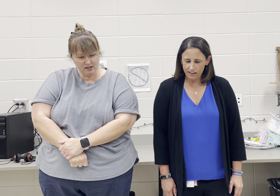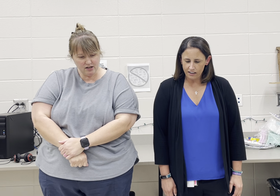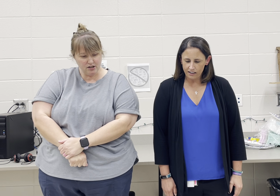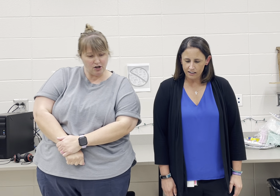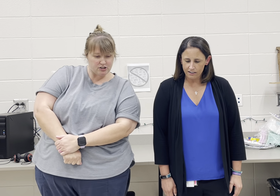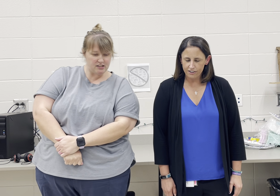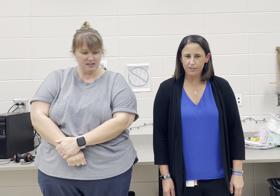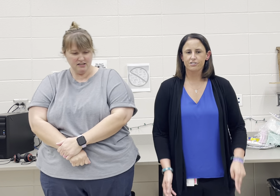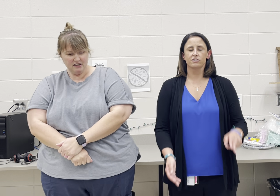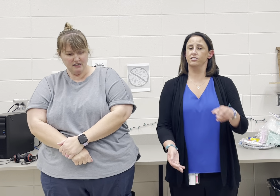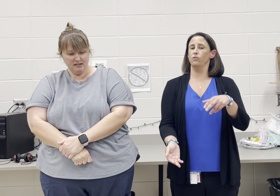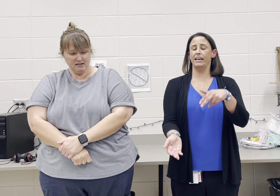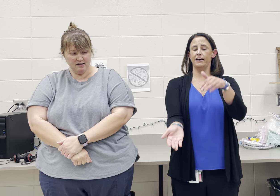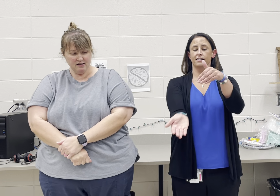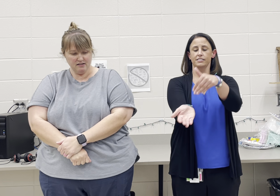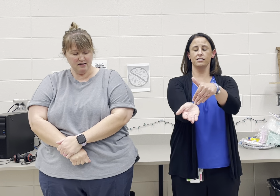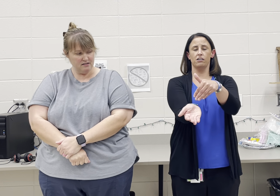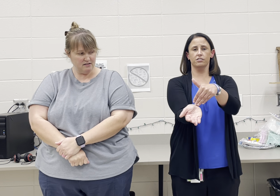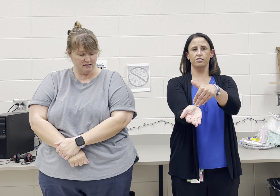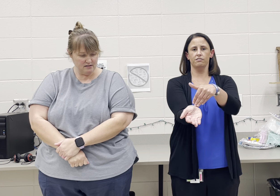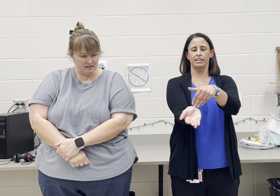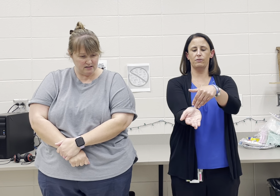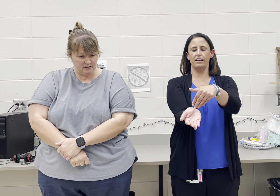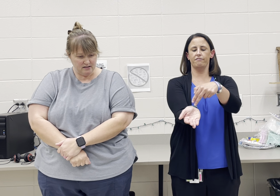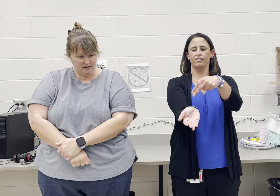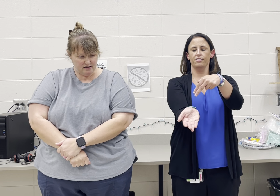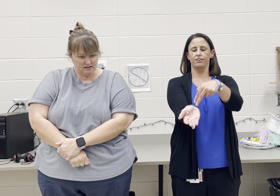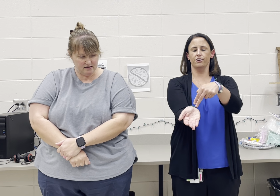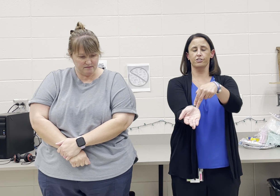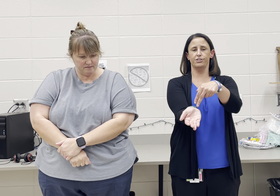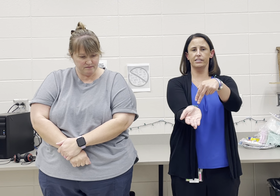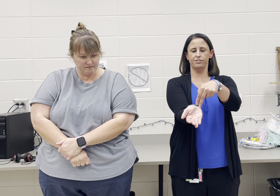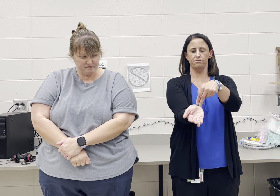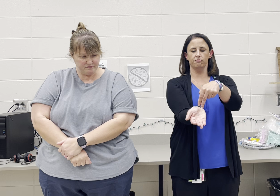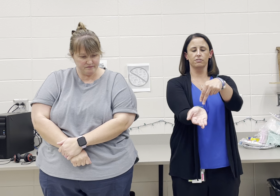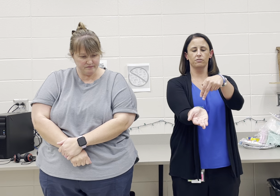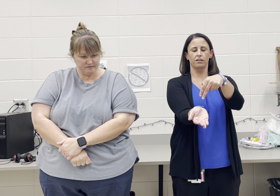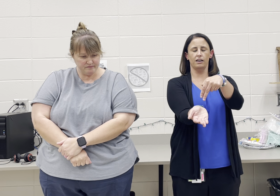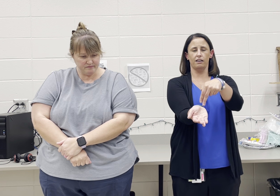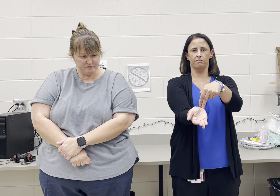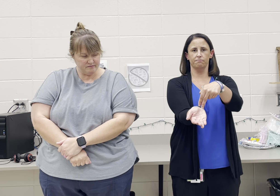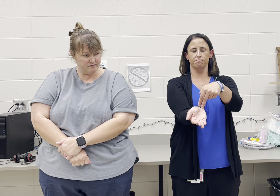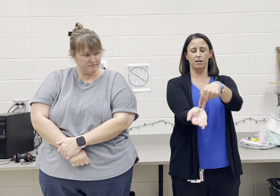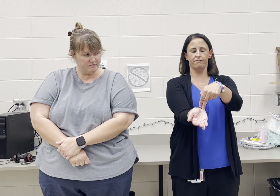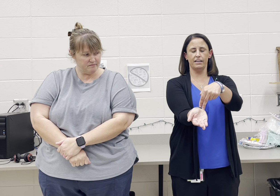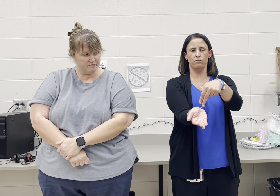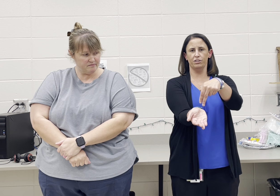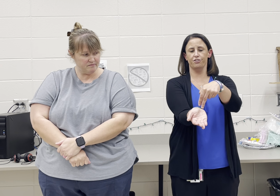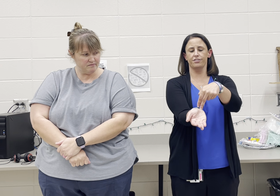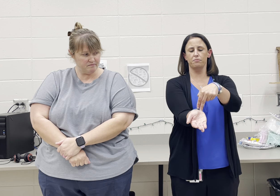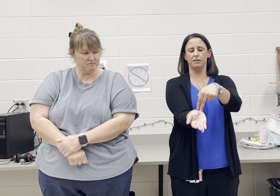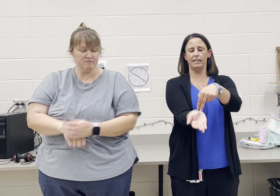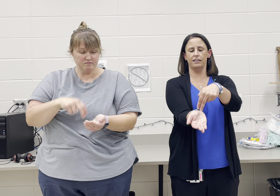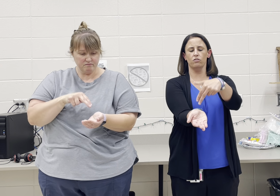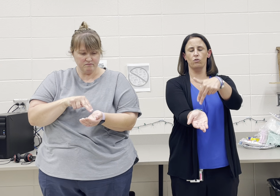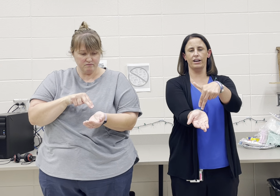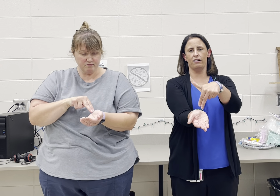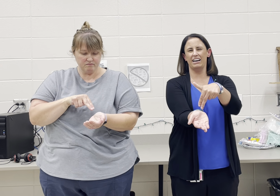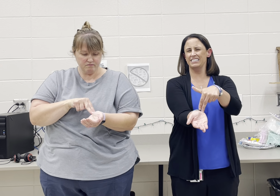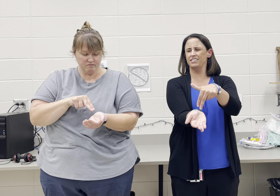we? Nurse. Nurse. So we had doctor. Now we have nurse. You could do modified N with your thumb in or out. I tend to do